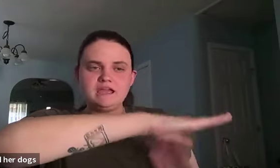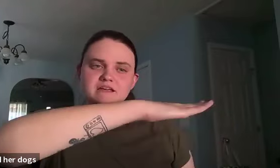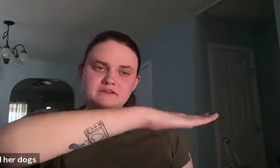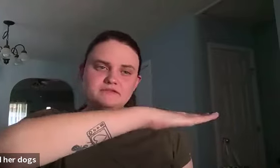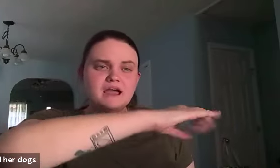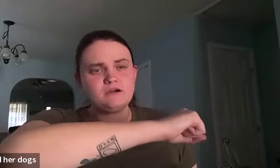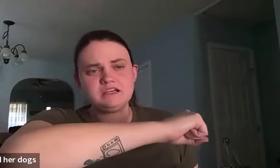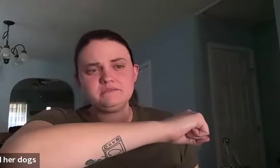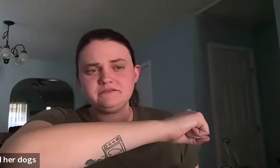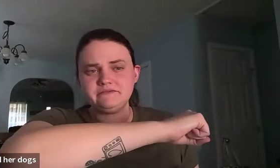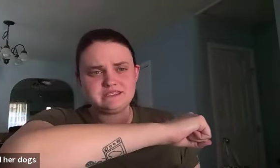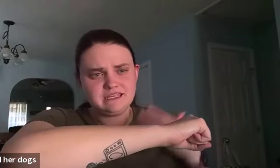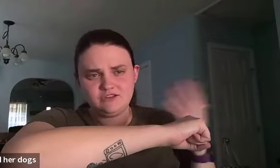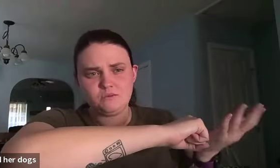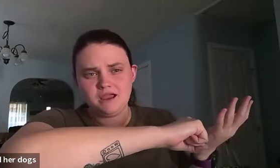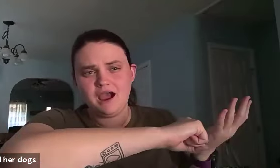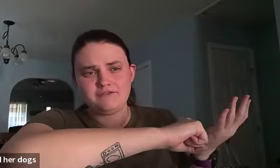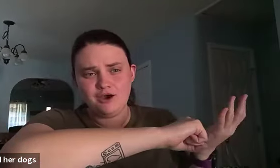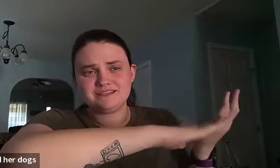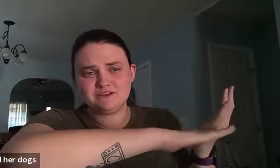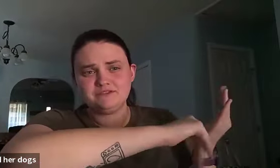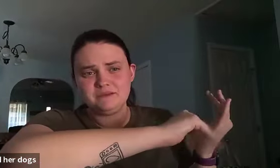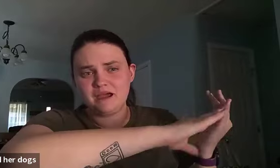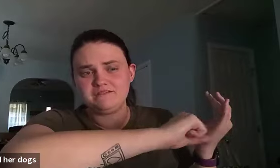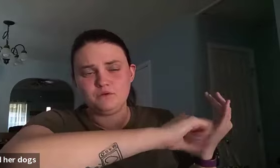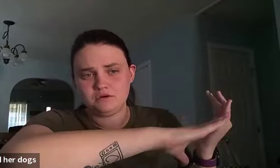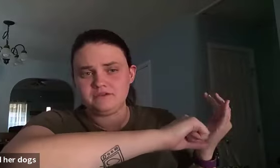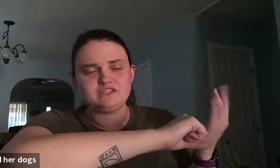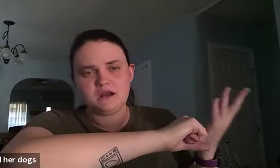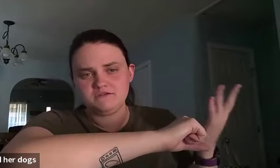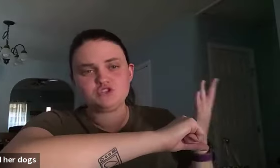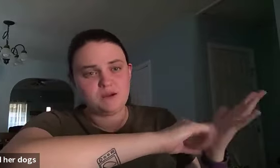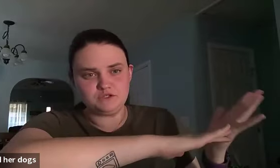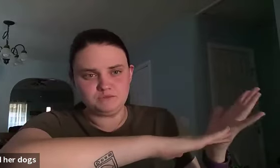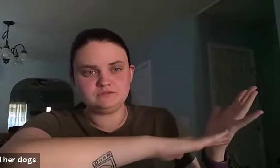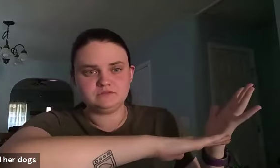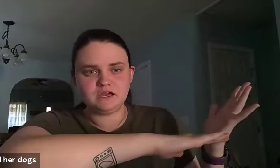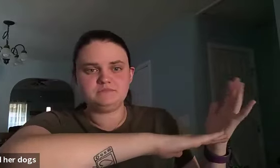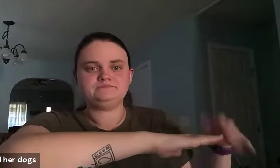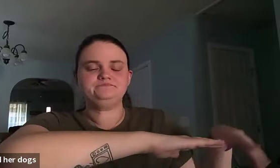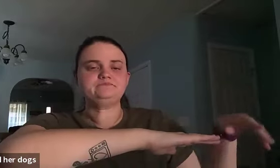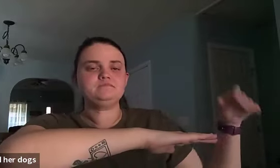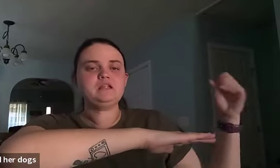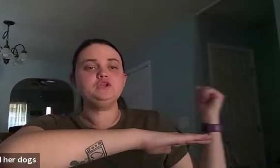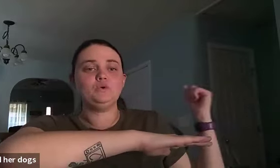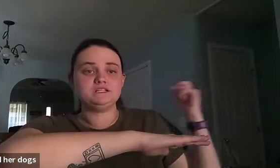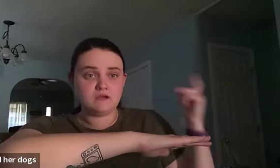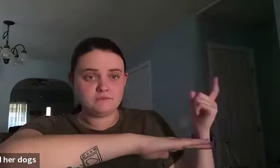hand can be flat or it can be a fist. Either way, I've caught myself flipping back and forth. It's whatever's comfortable, okay? Your